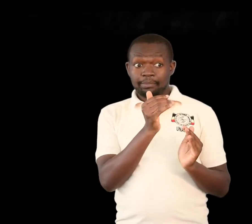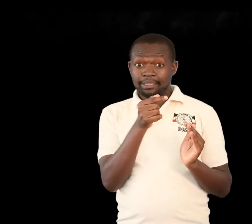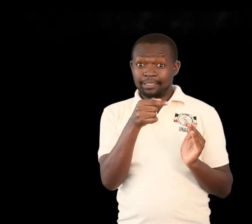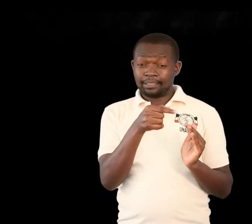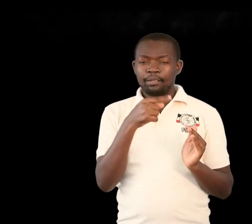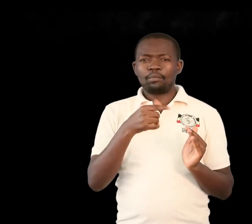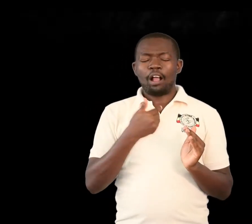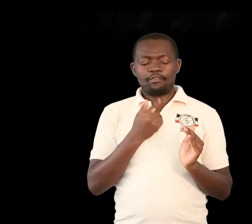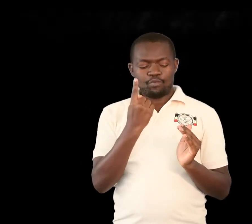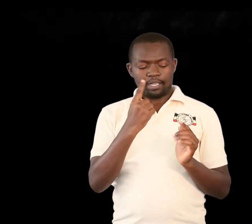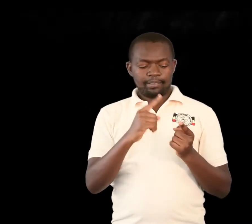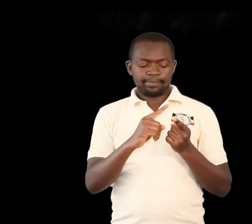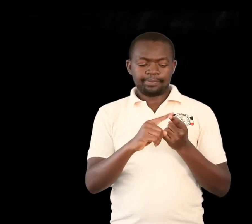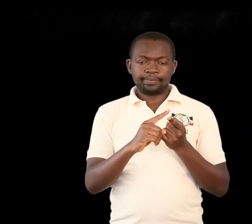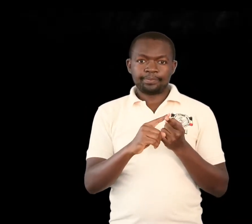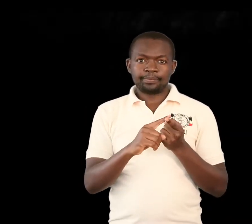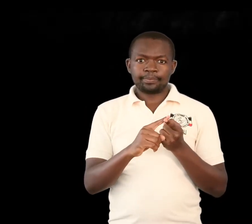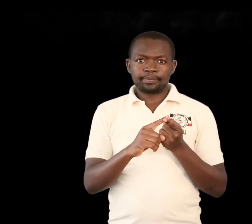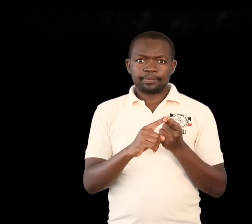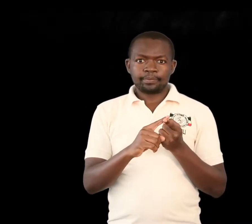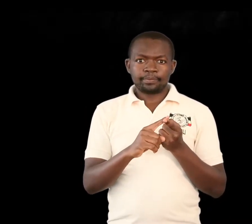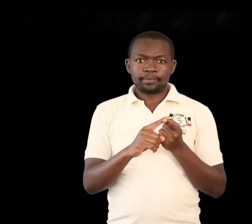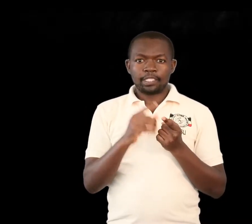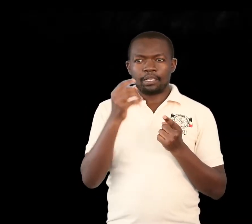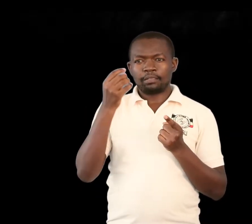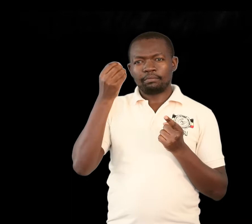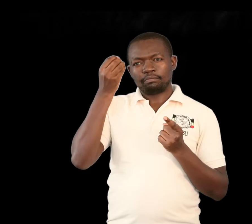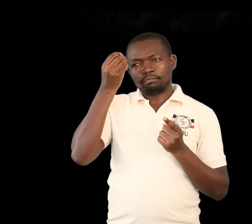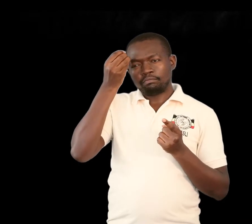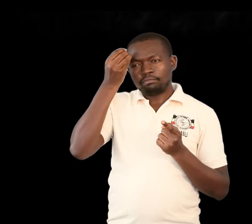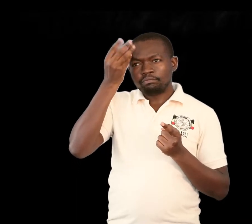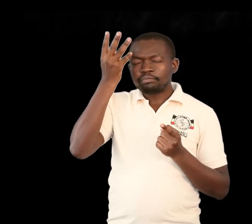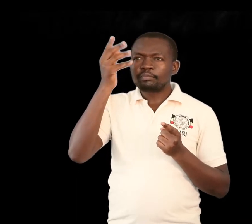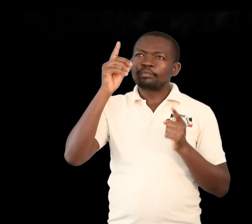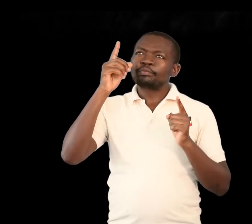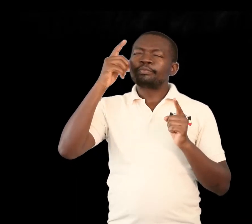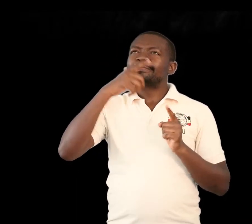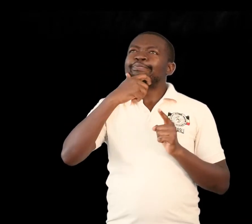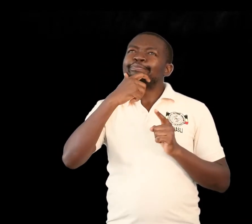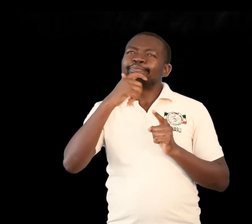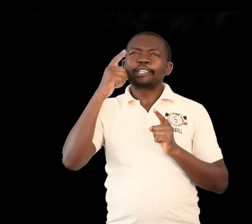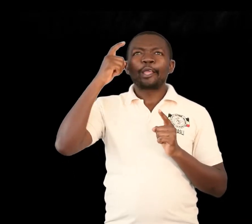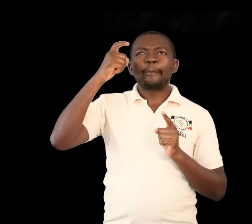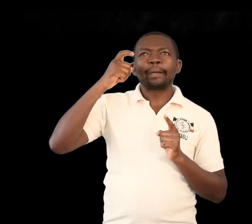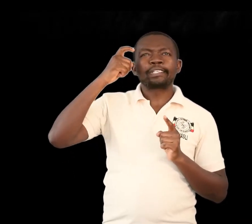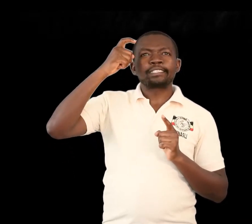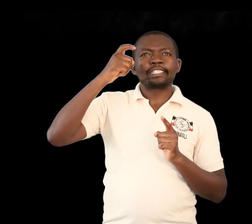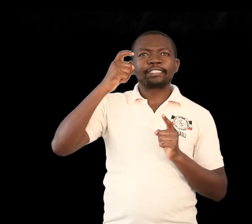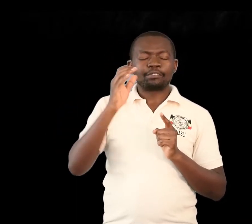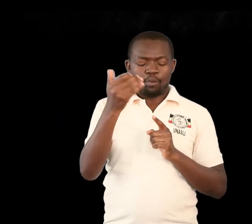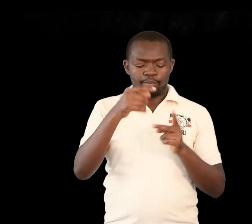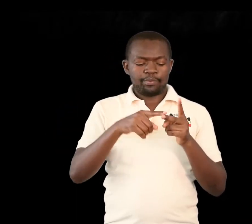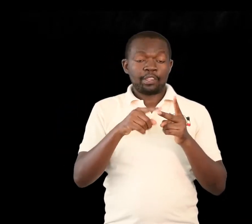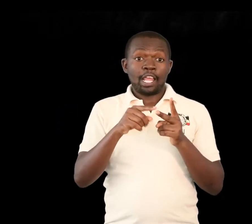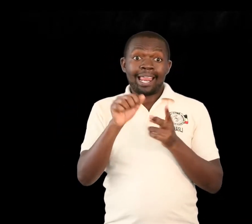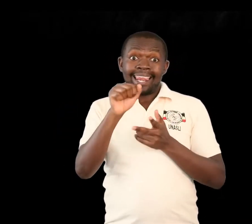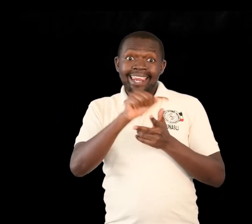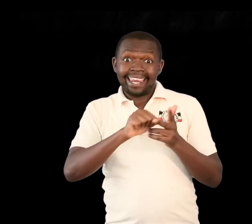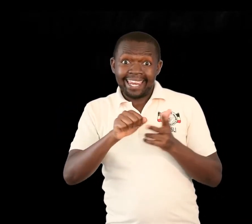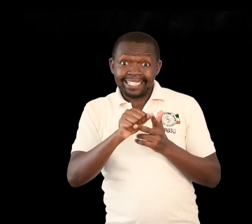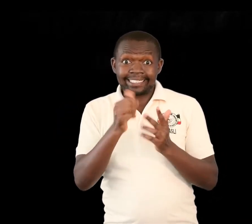we have the imaginative composition, we have the nature study, we have the